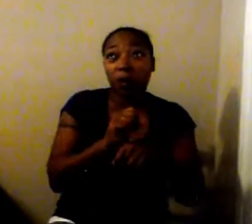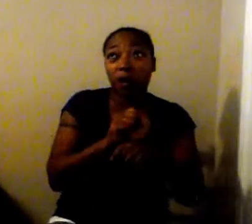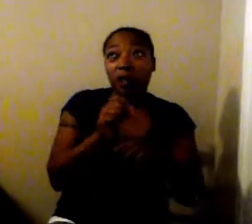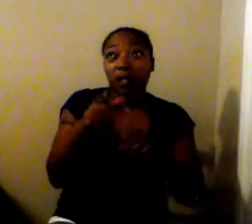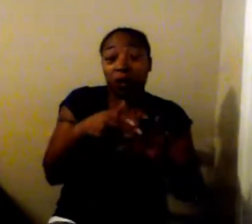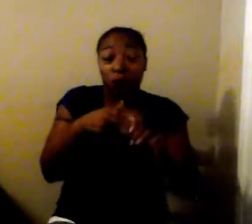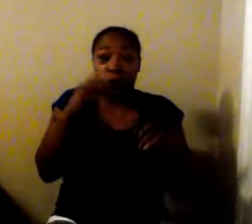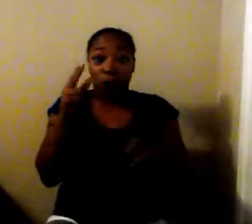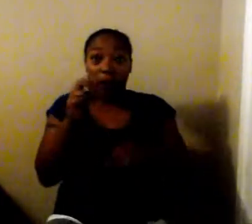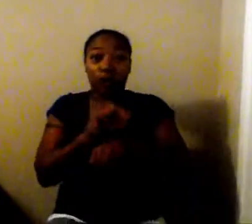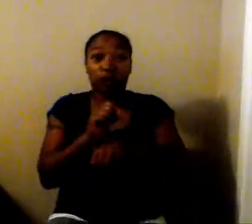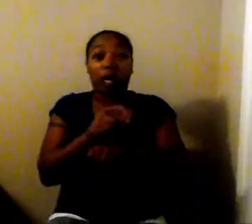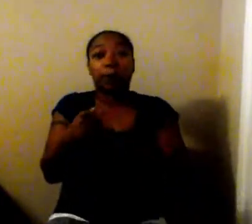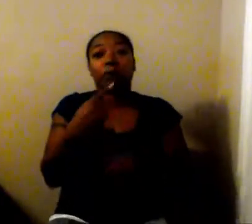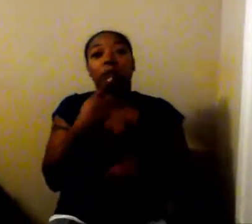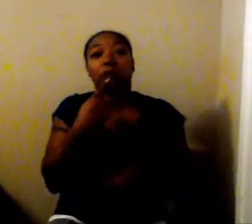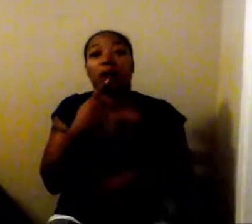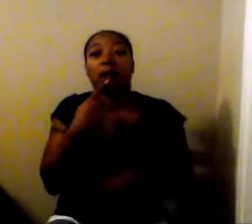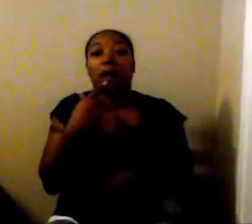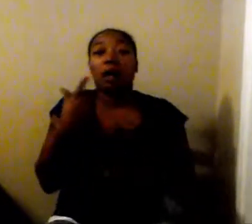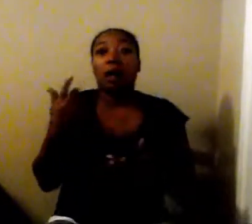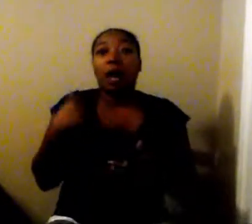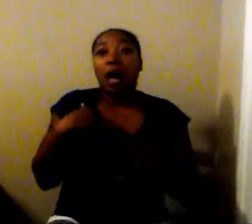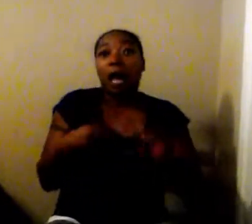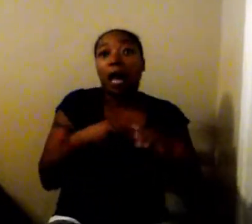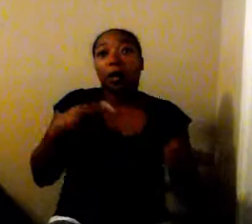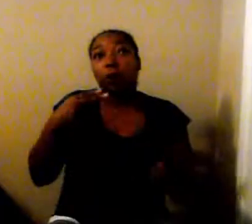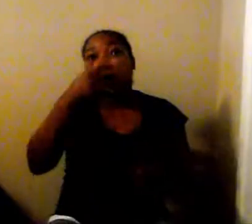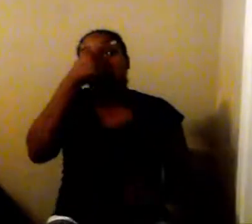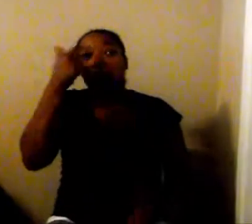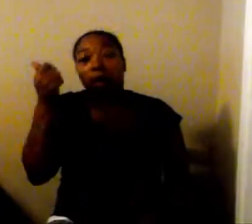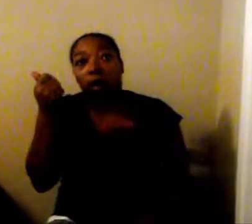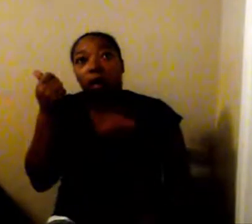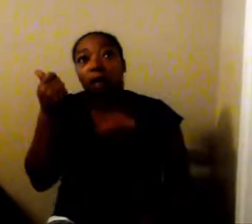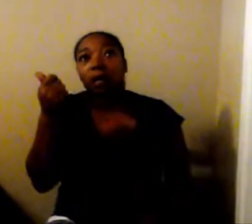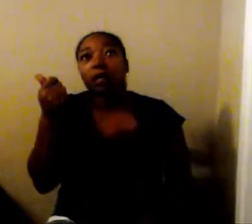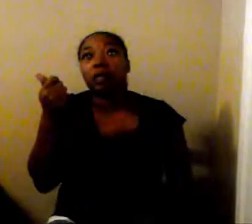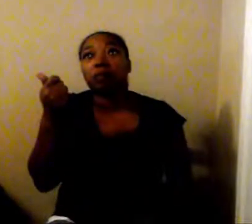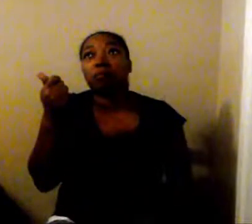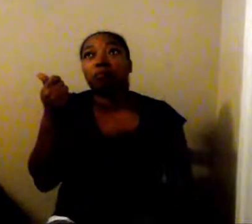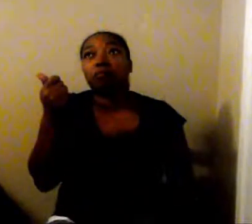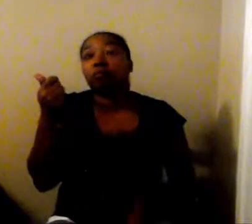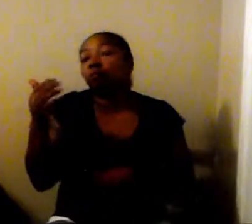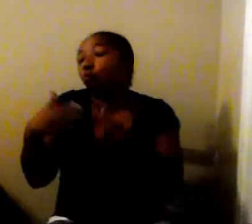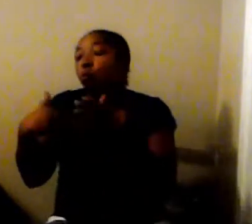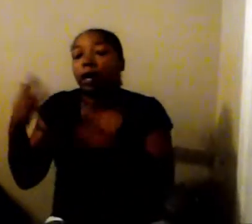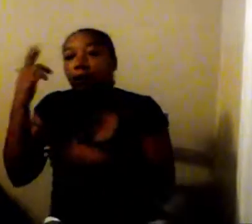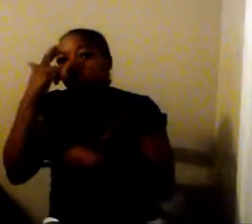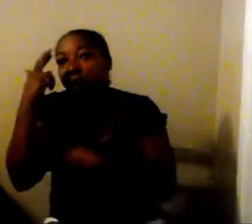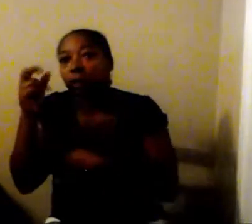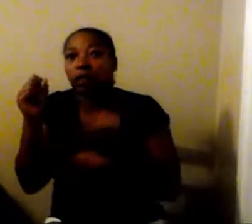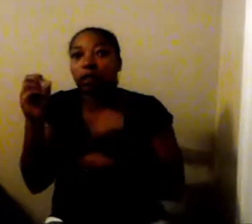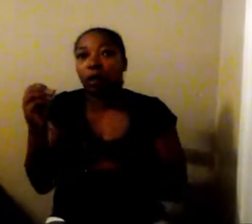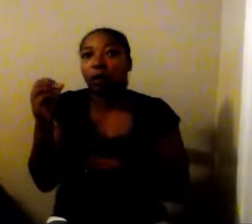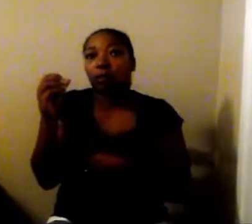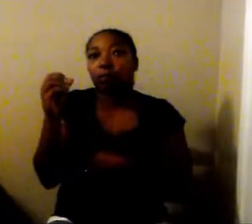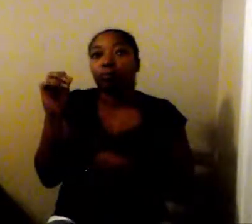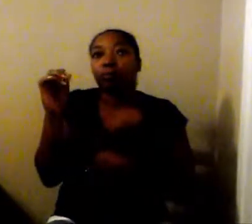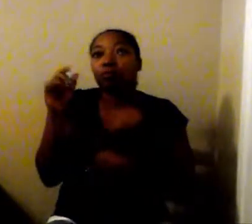worked and you quit your job, you'd say, I quit because whatever reason. So you